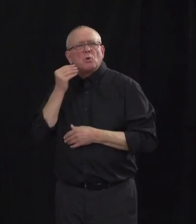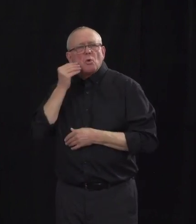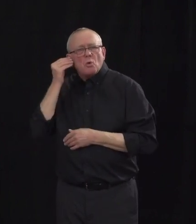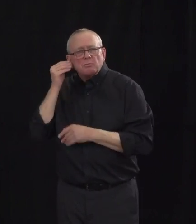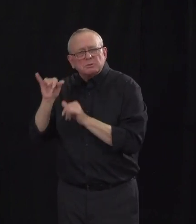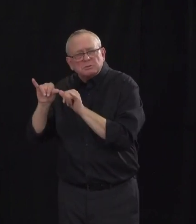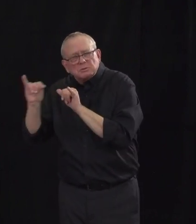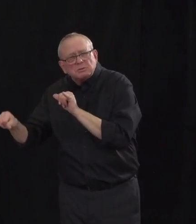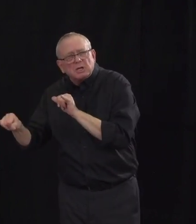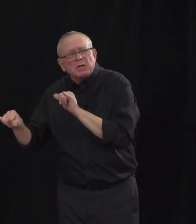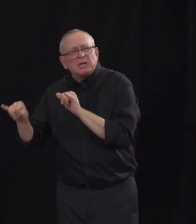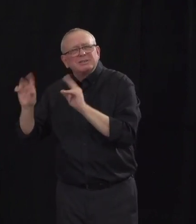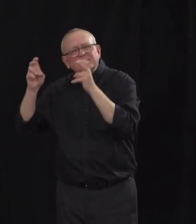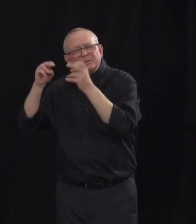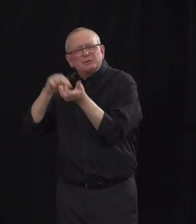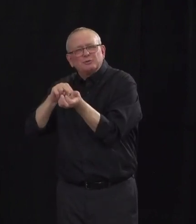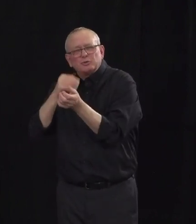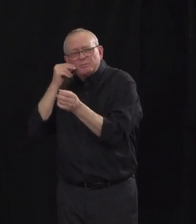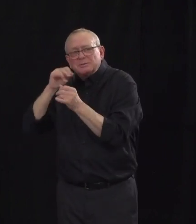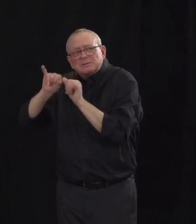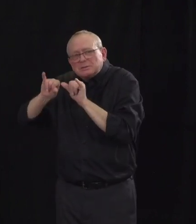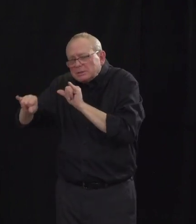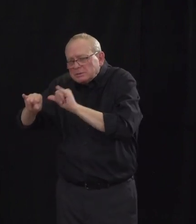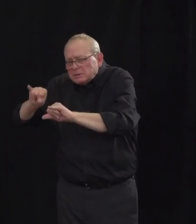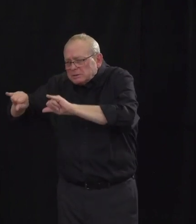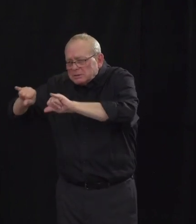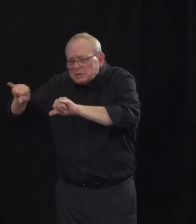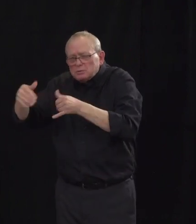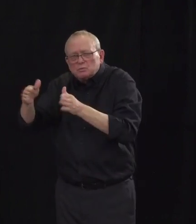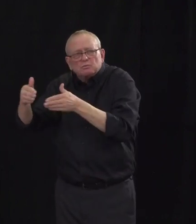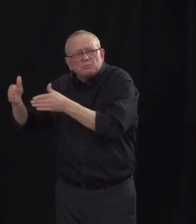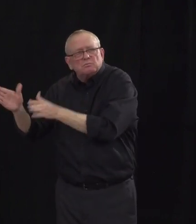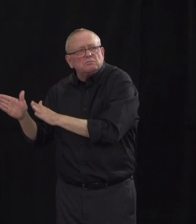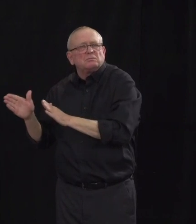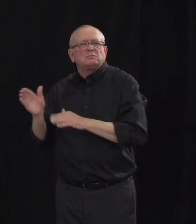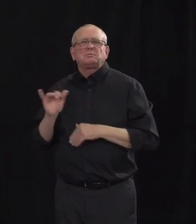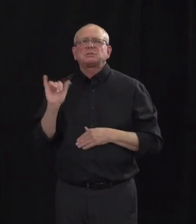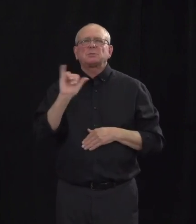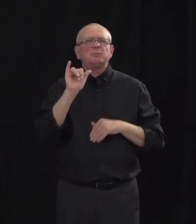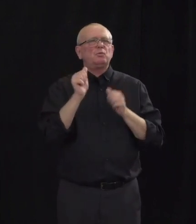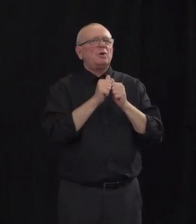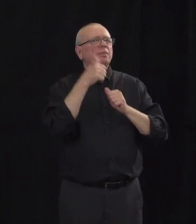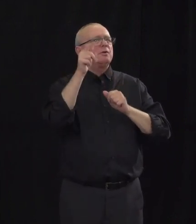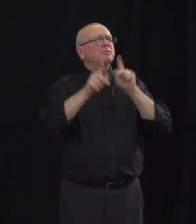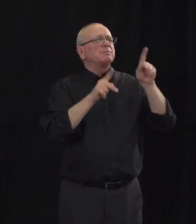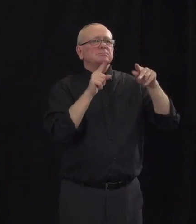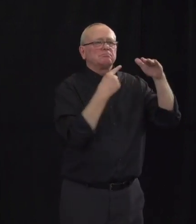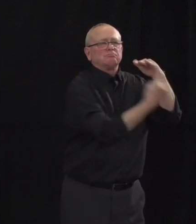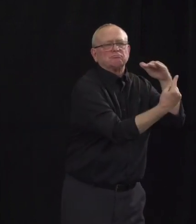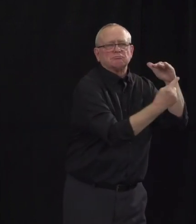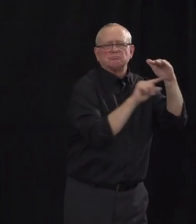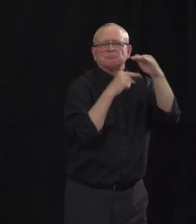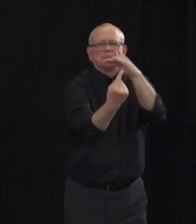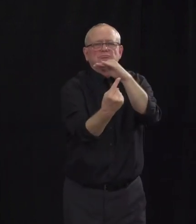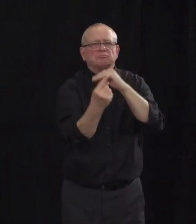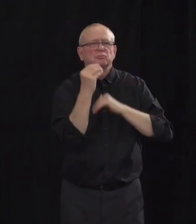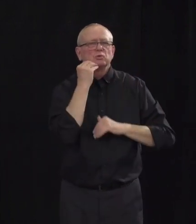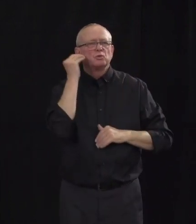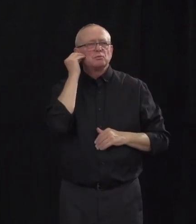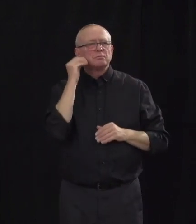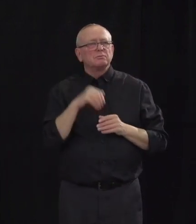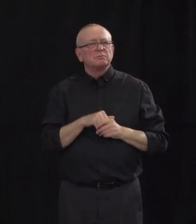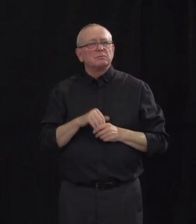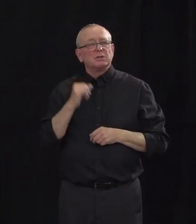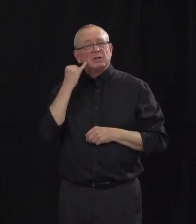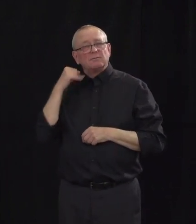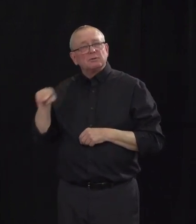care, just like any other Albertan. If they should get more severe illness, and again, if it would be consistent with their wishes and consistent with